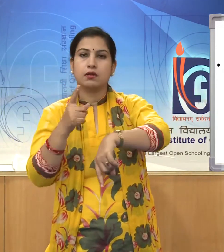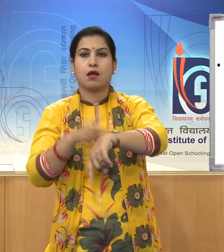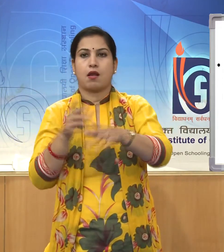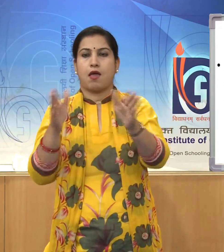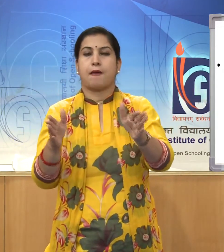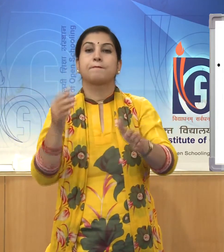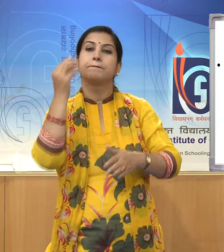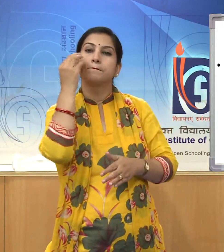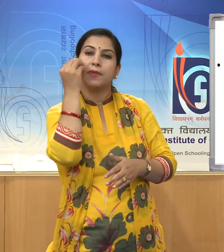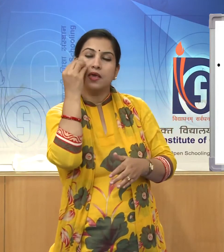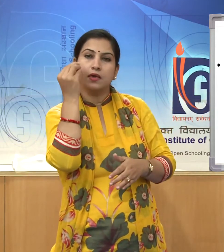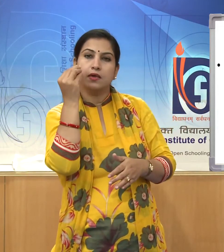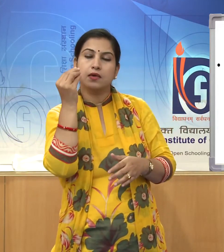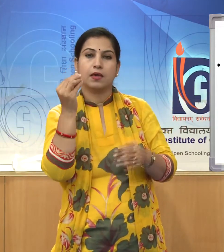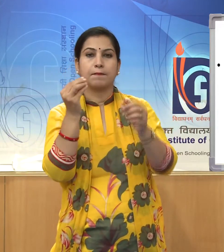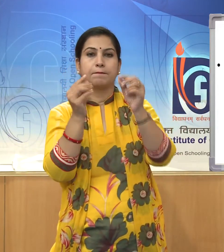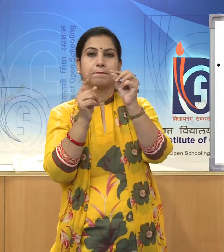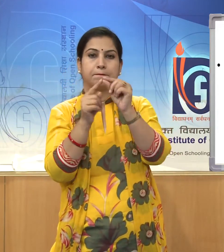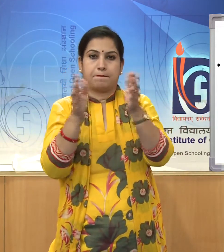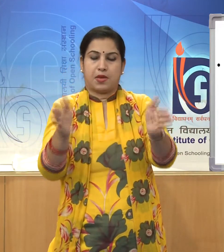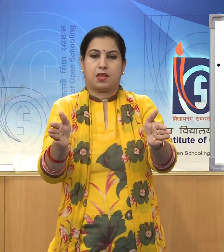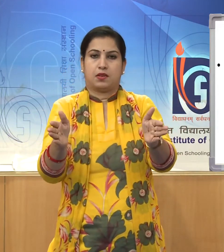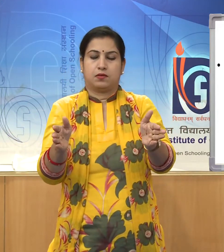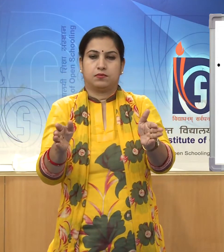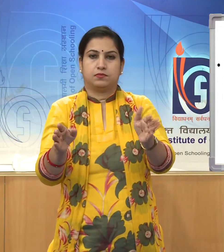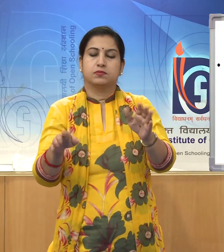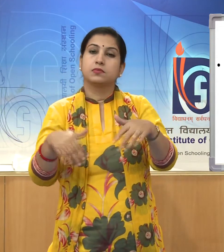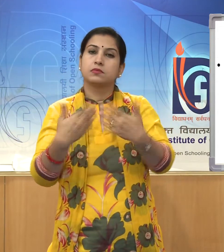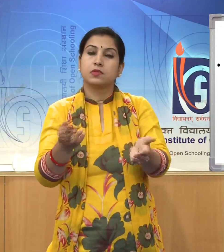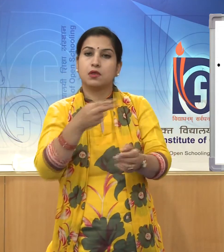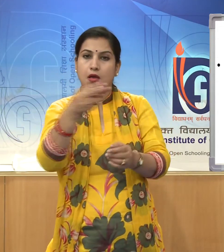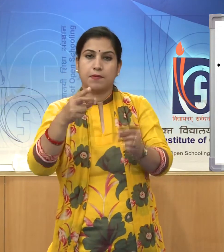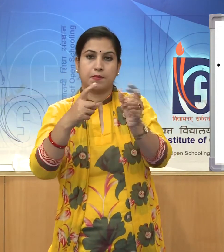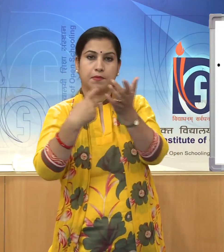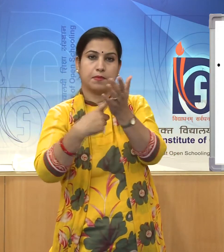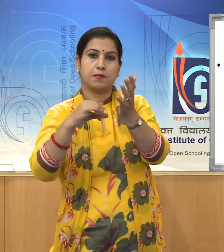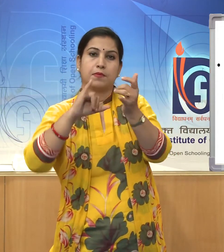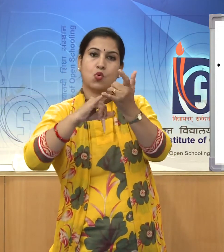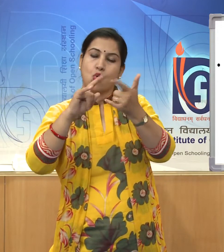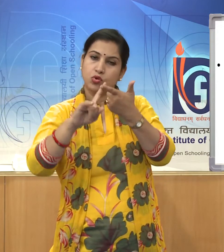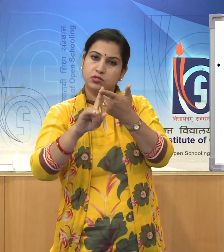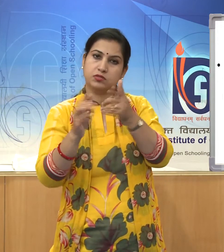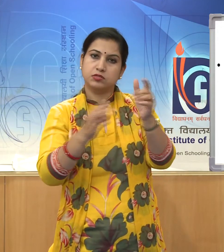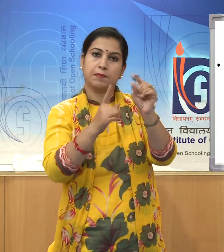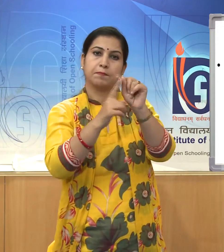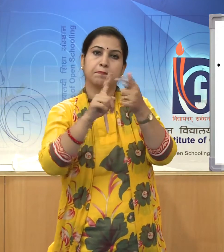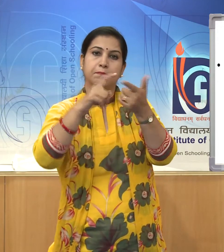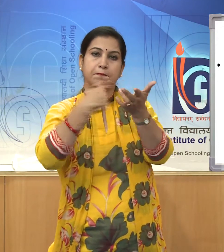1907. In this period, he used mainly pink color in his